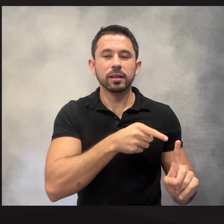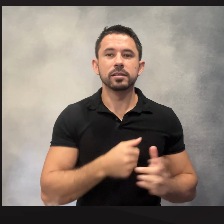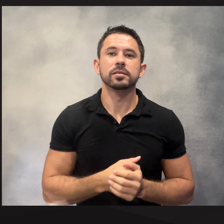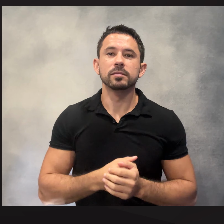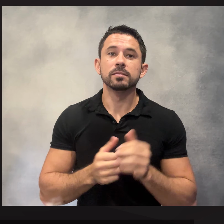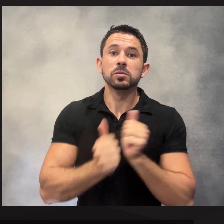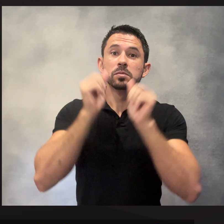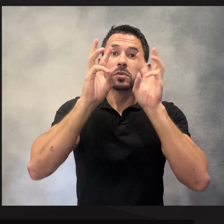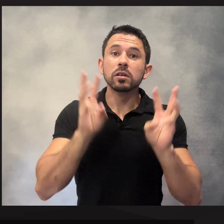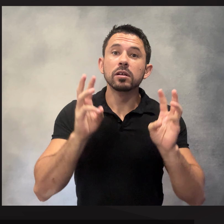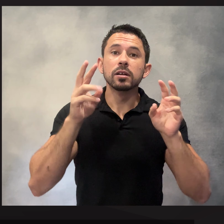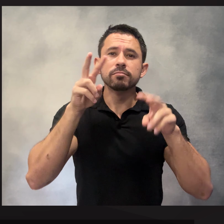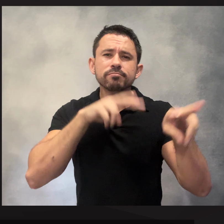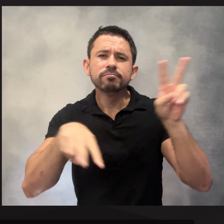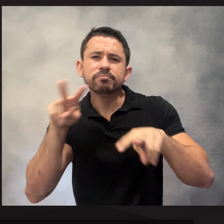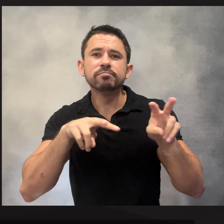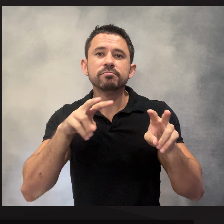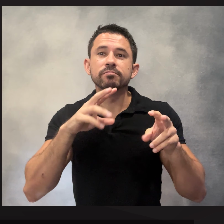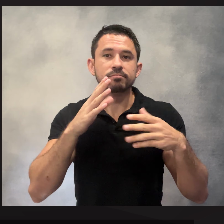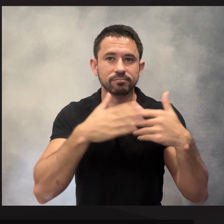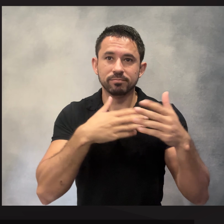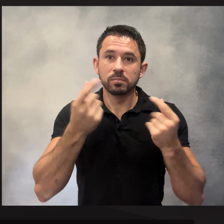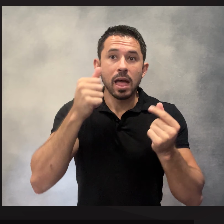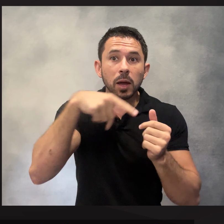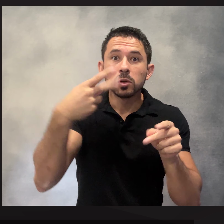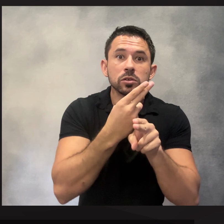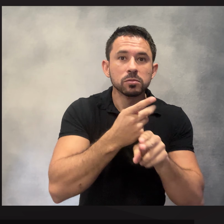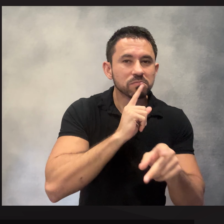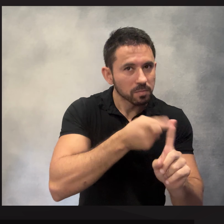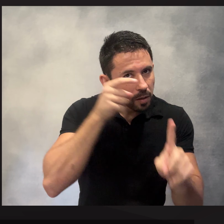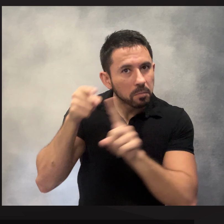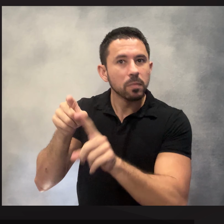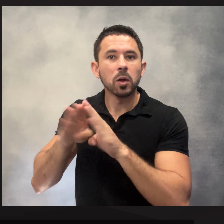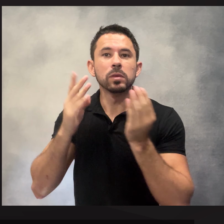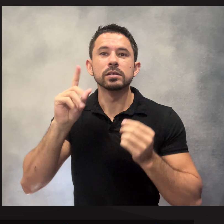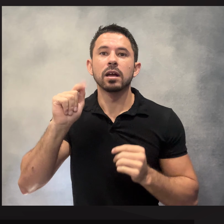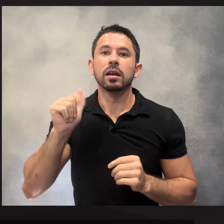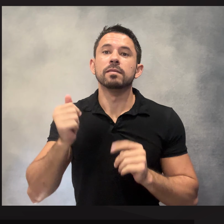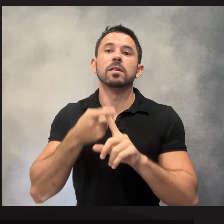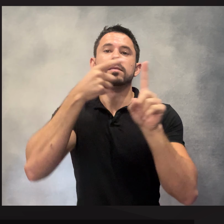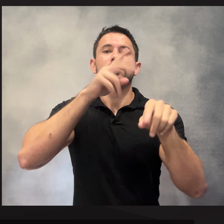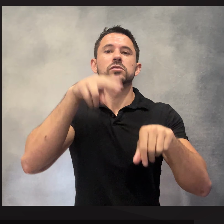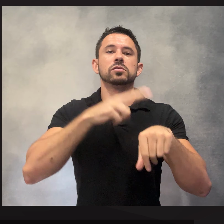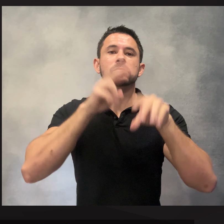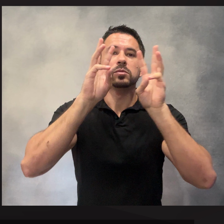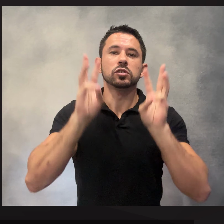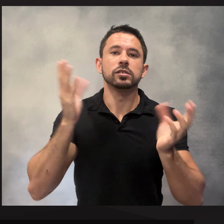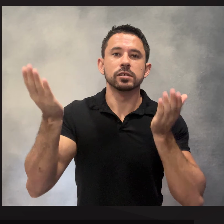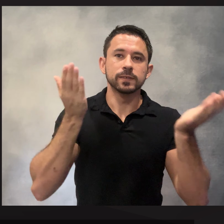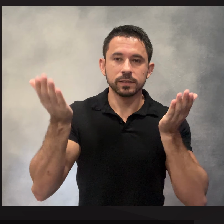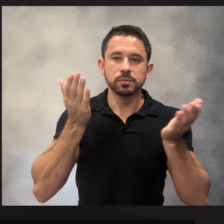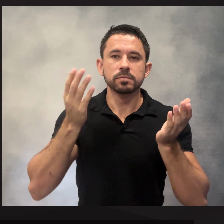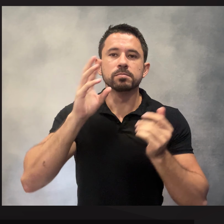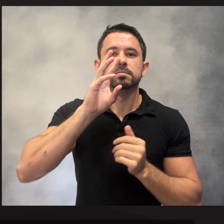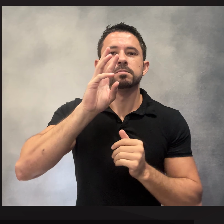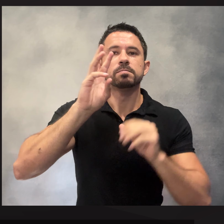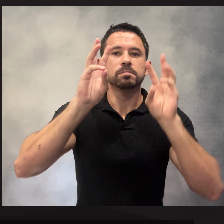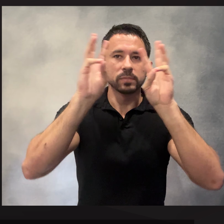Most weather forecasts, really no matter the app, come from the open data from the National Weather Service,